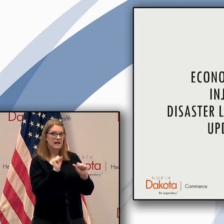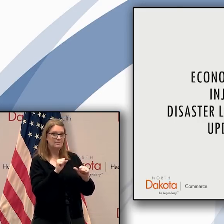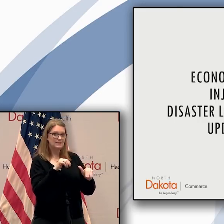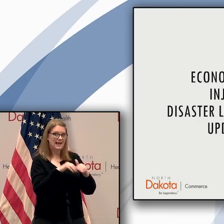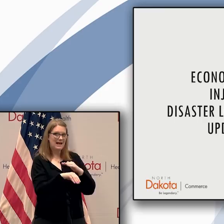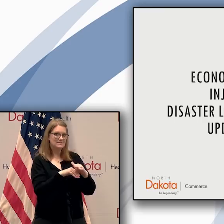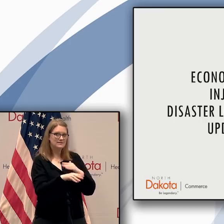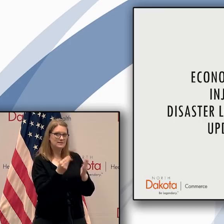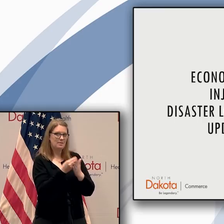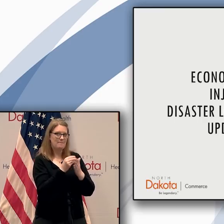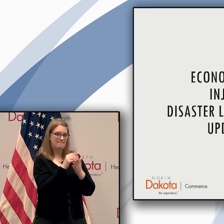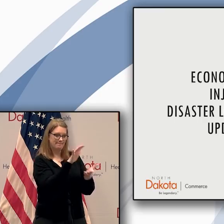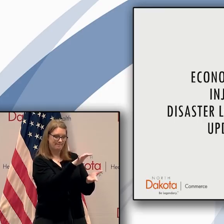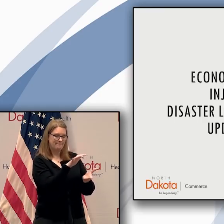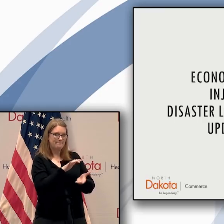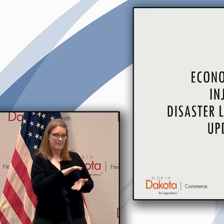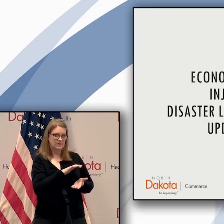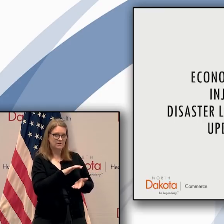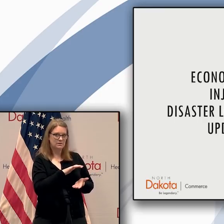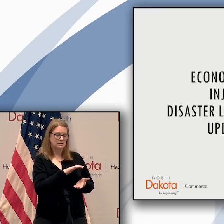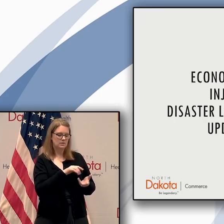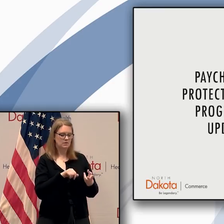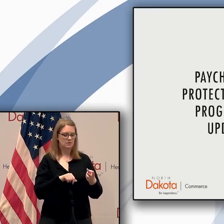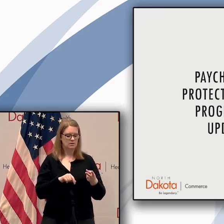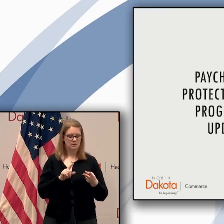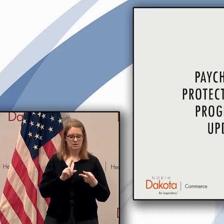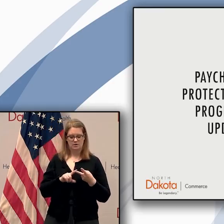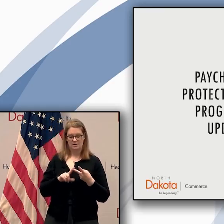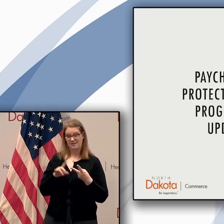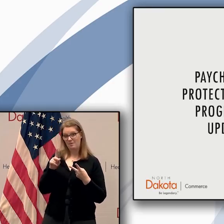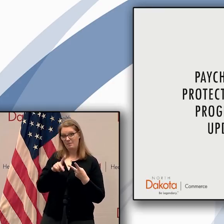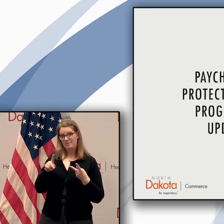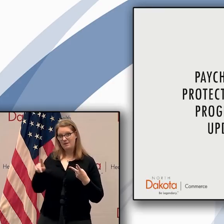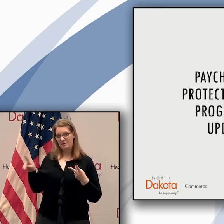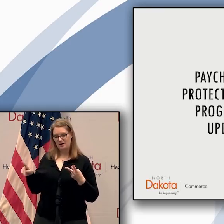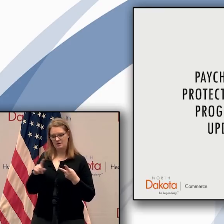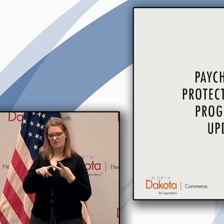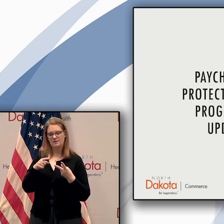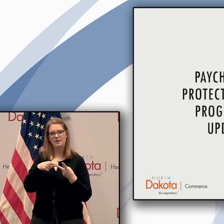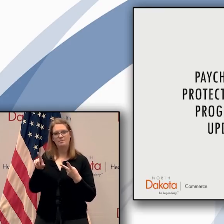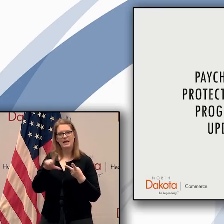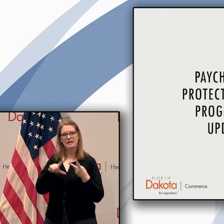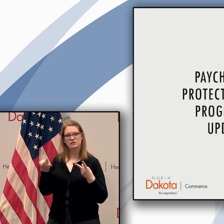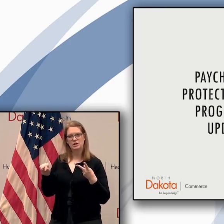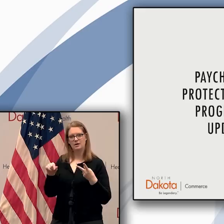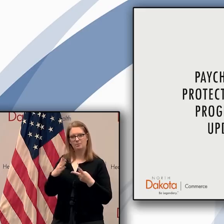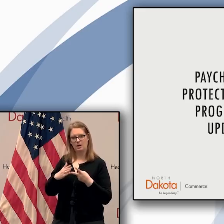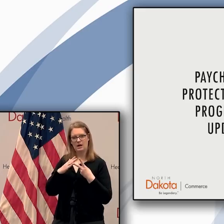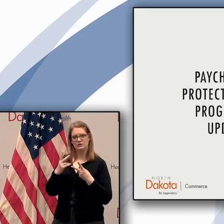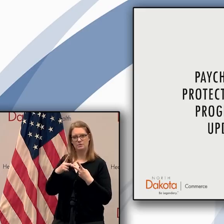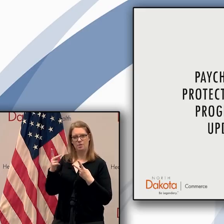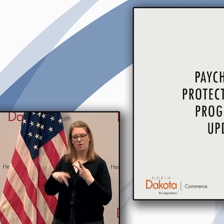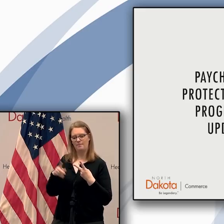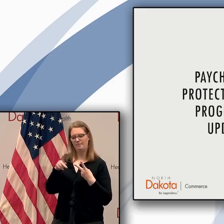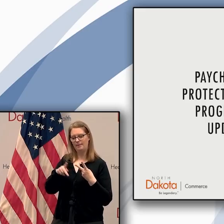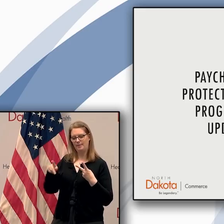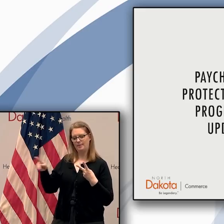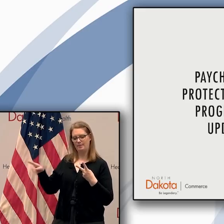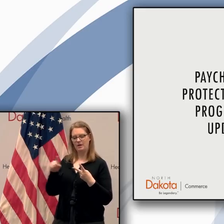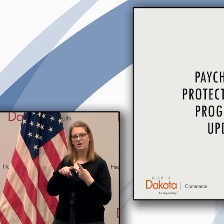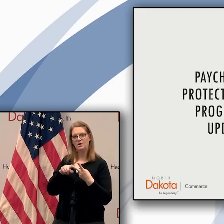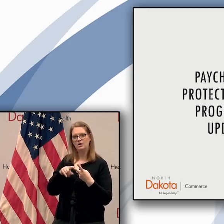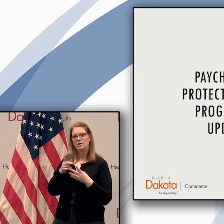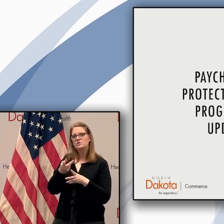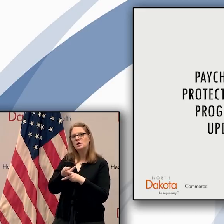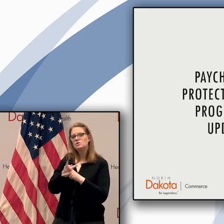this funding. Next, the Paycheck Protection Program, or the PPP, a loan with a